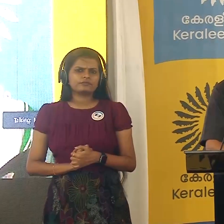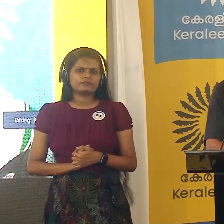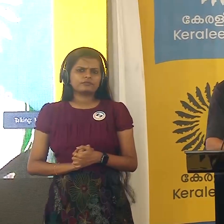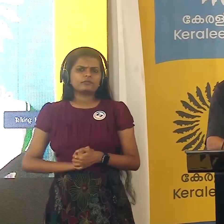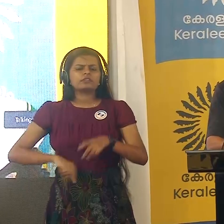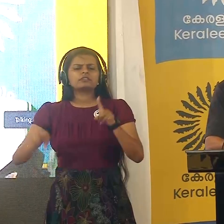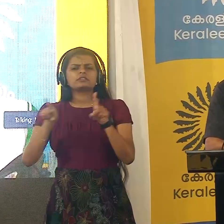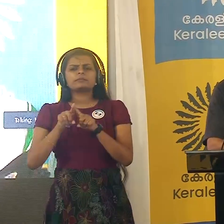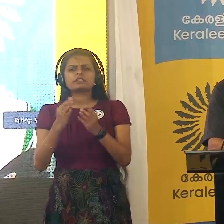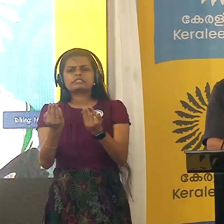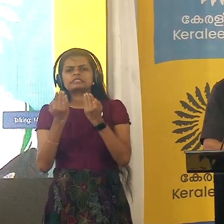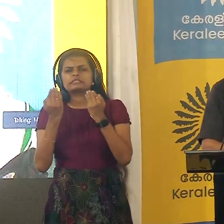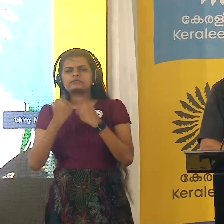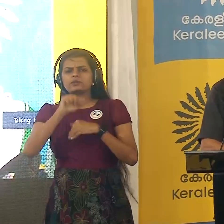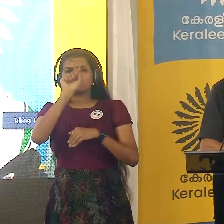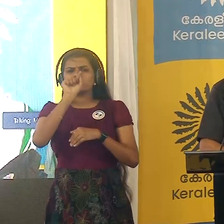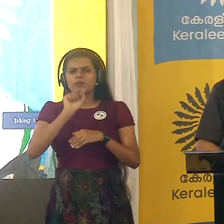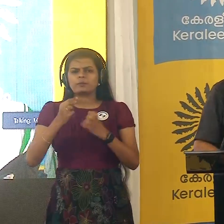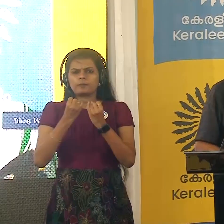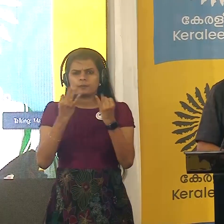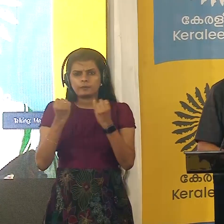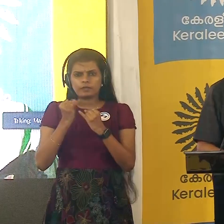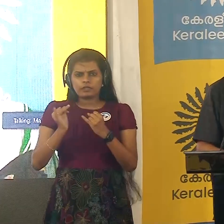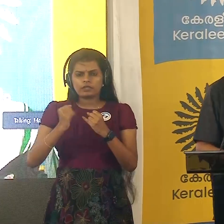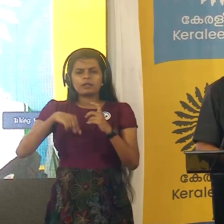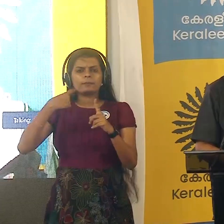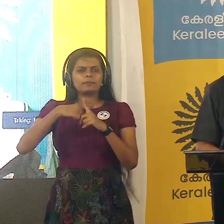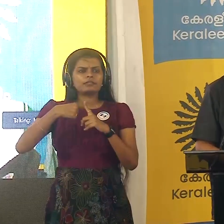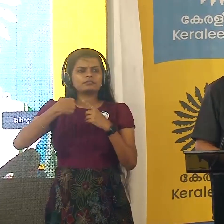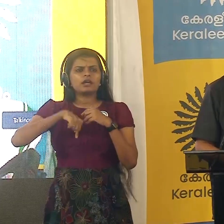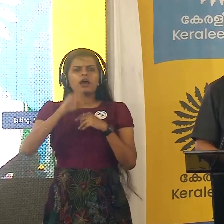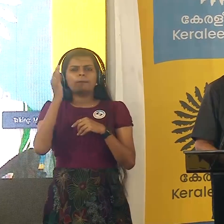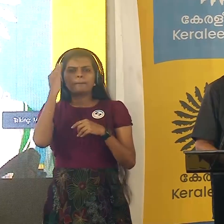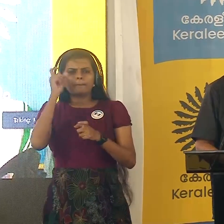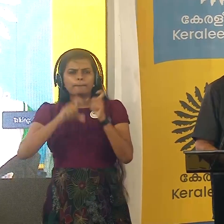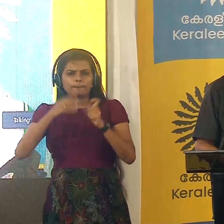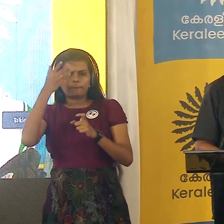the safety net is, or the fallback is, of course, that